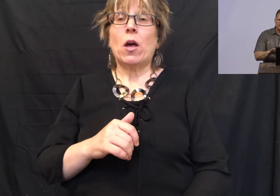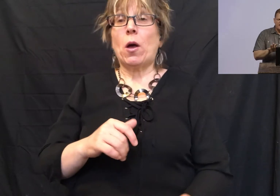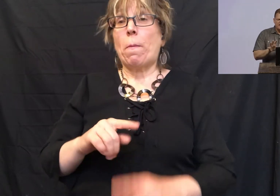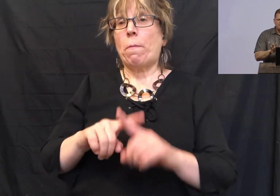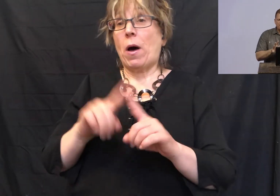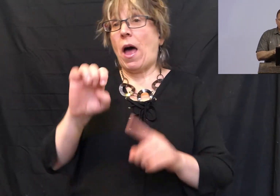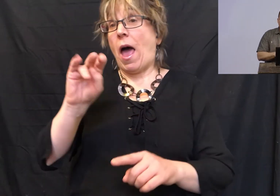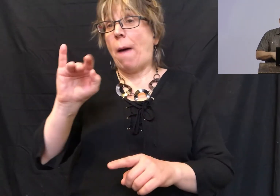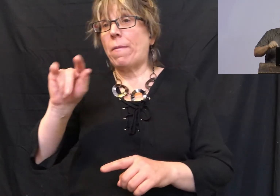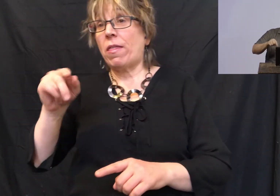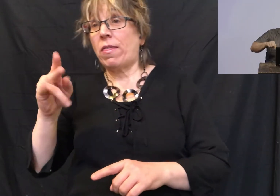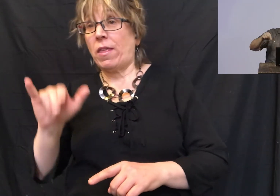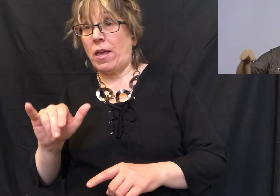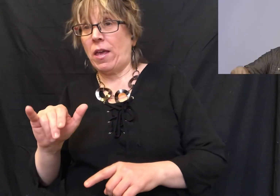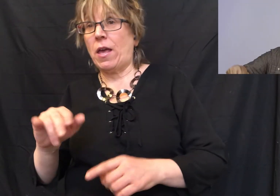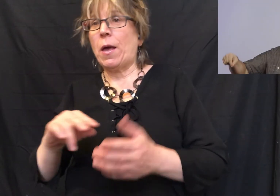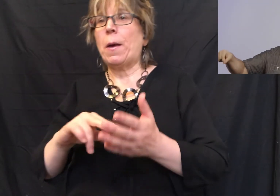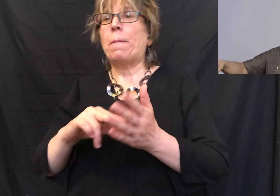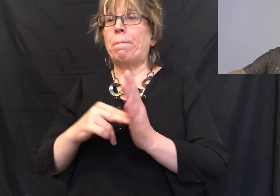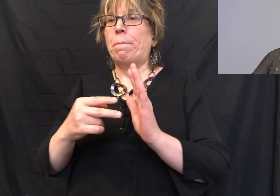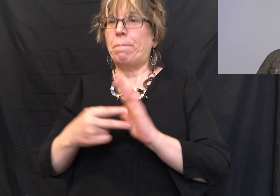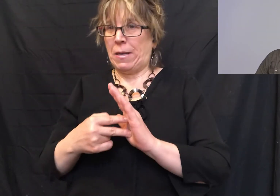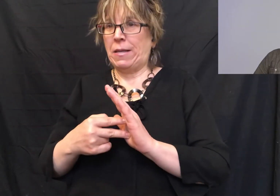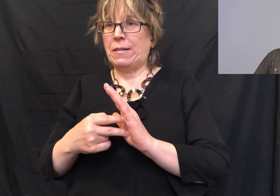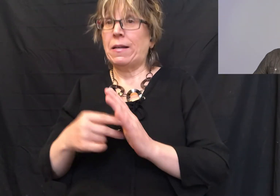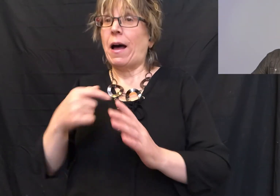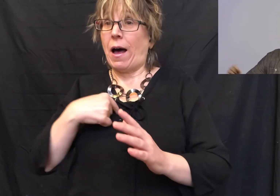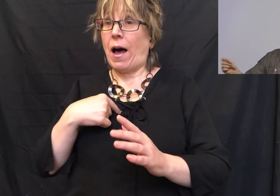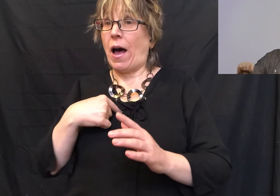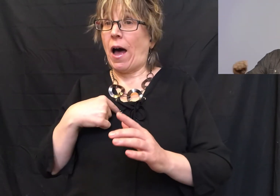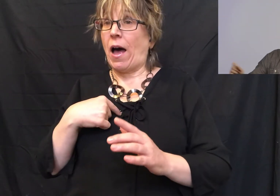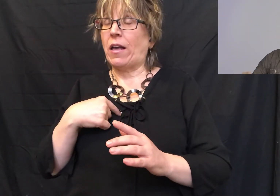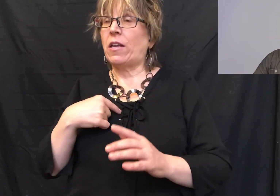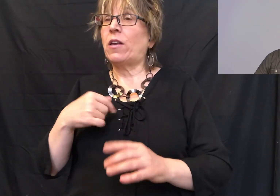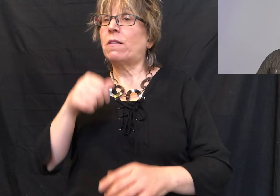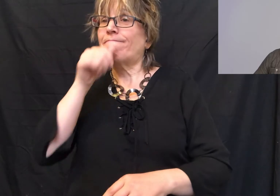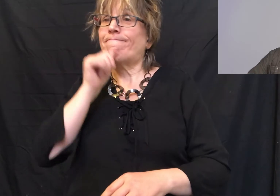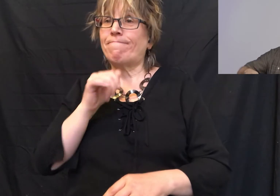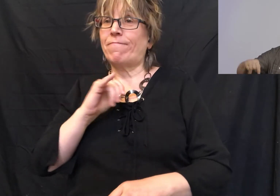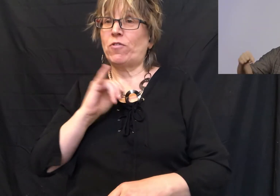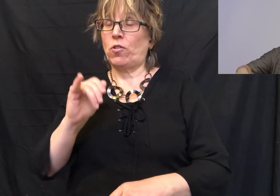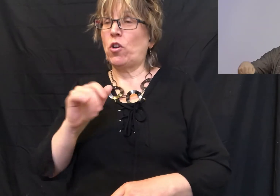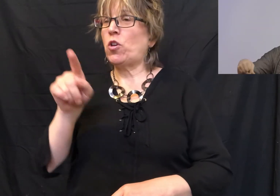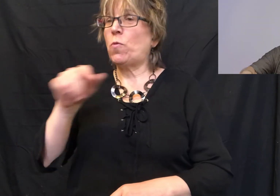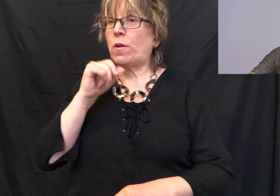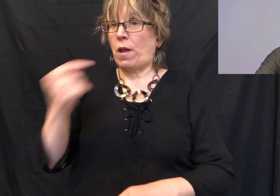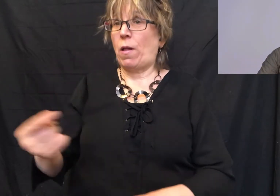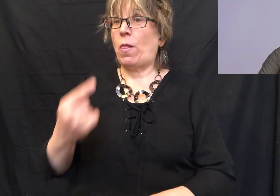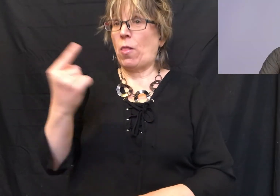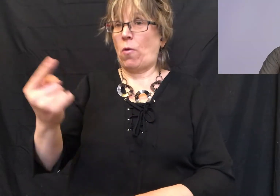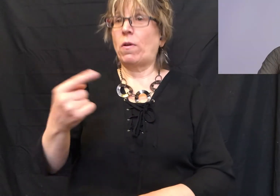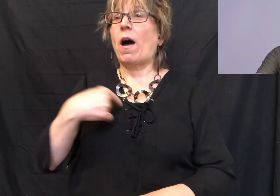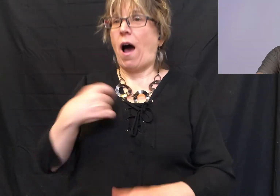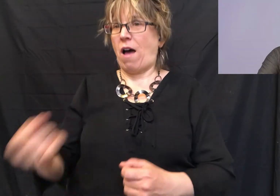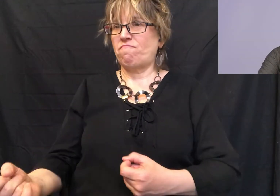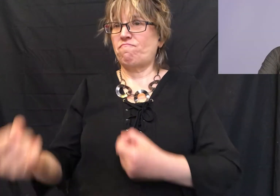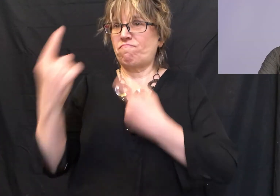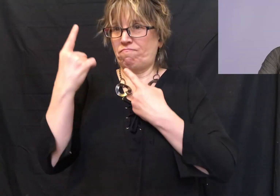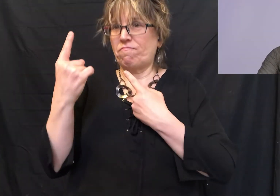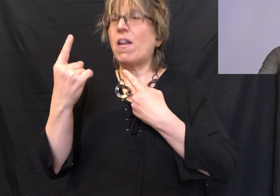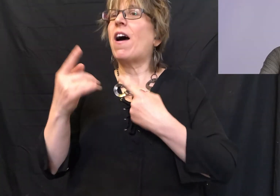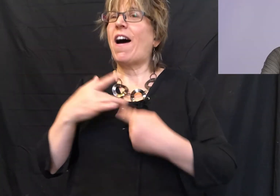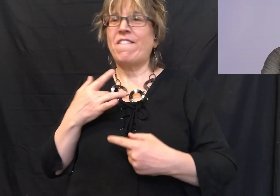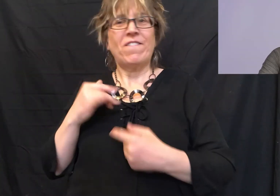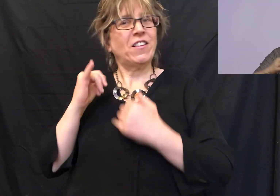is different. Empathy says, I hurt too. You are not alone. I'm in it with you. I feel